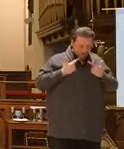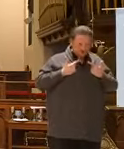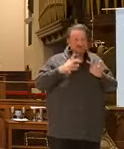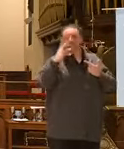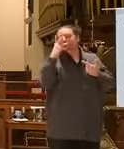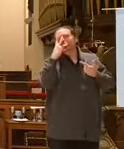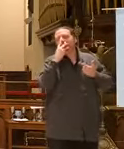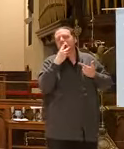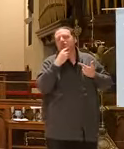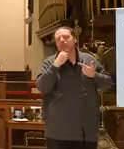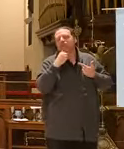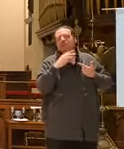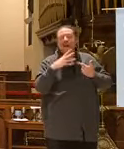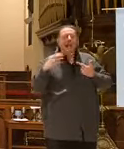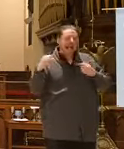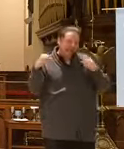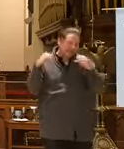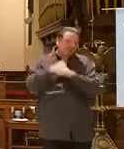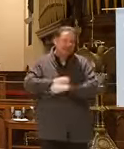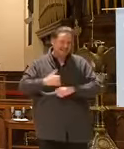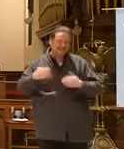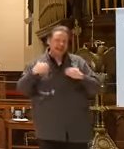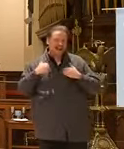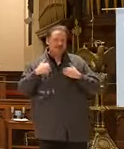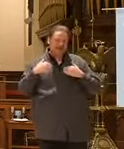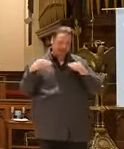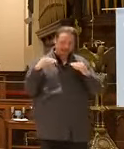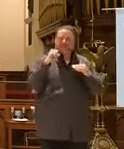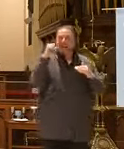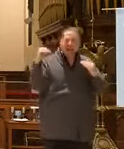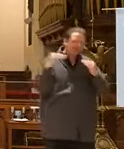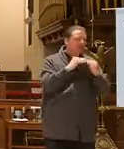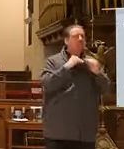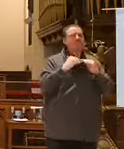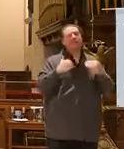and overrun with violence and injustice.